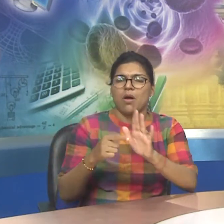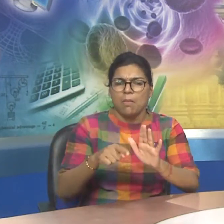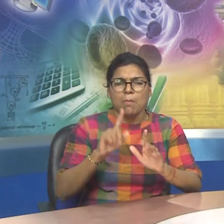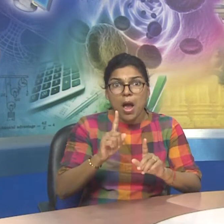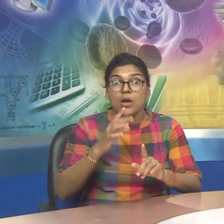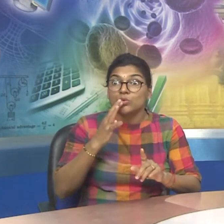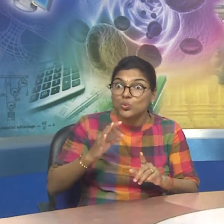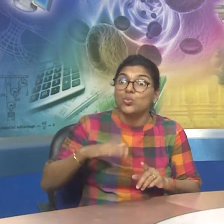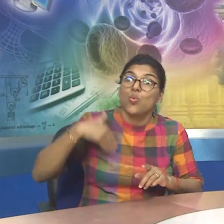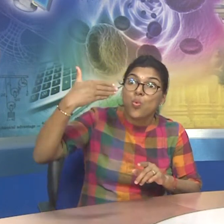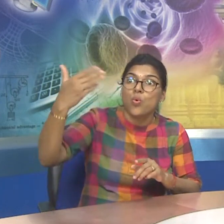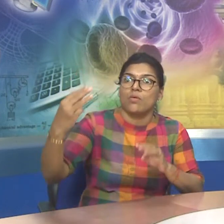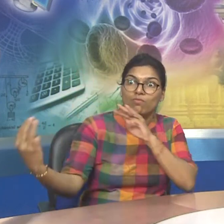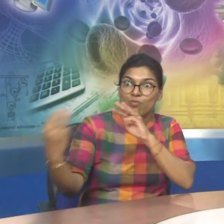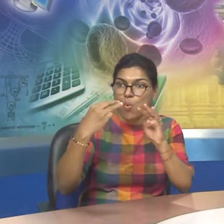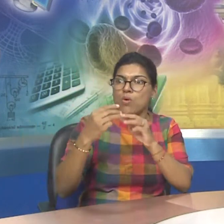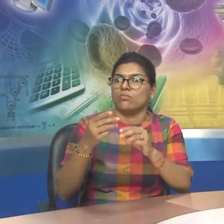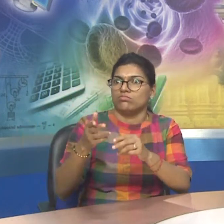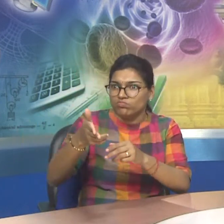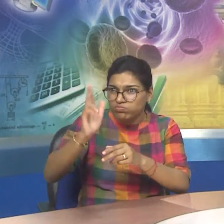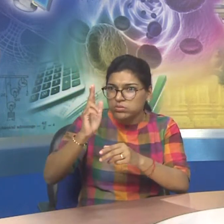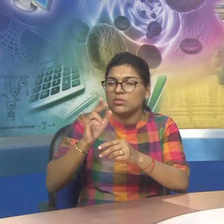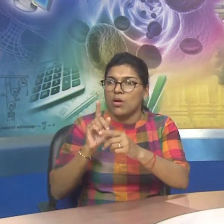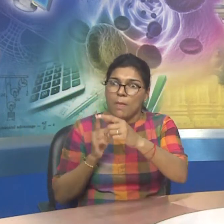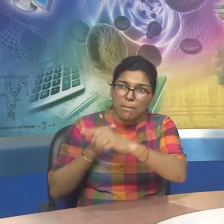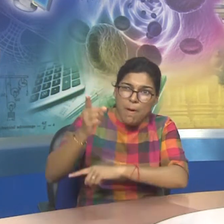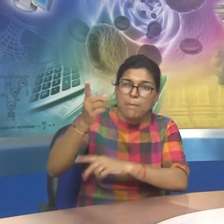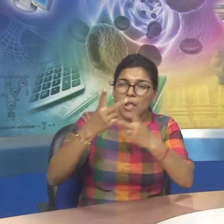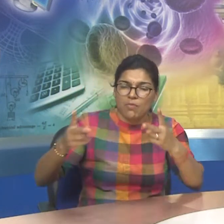Can you guess the lies?